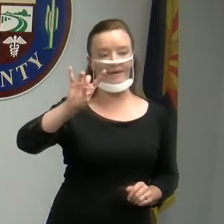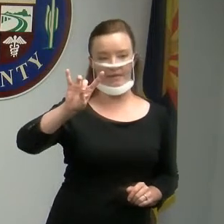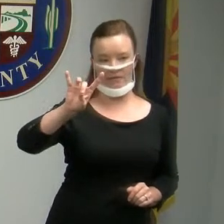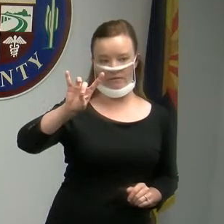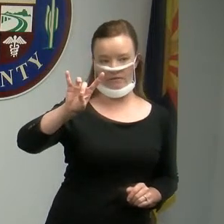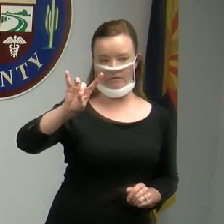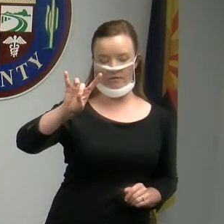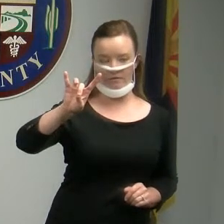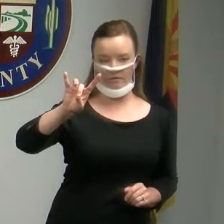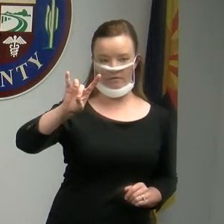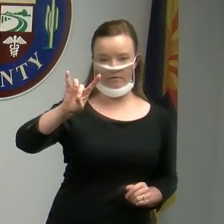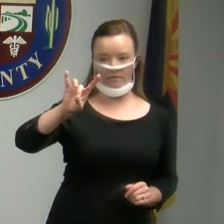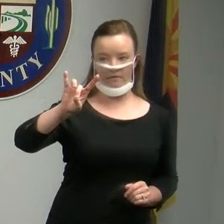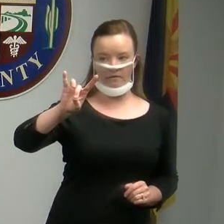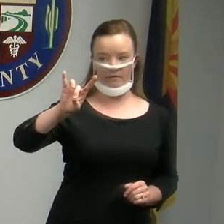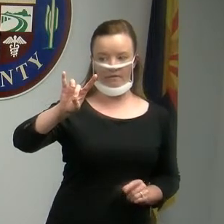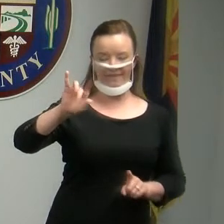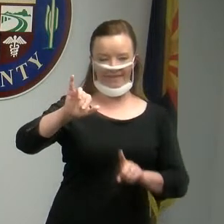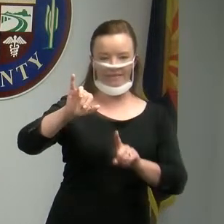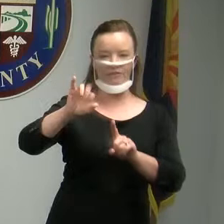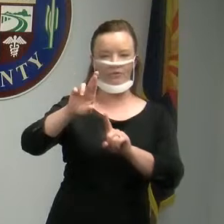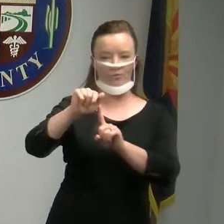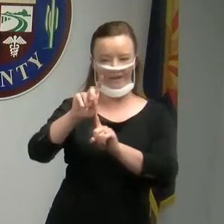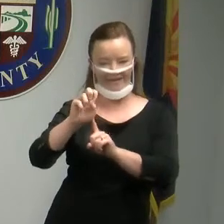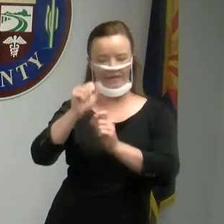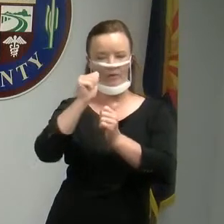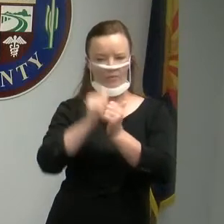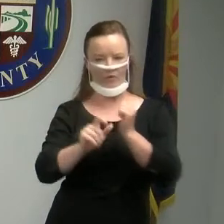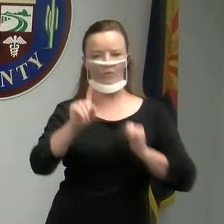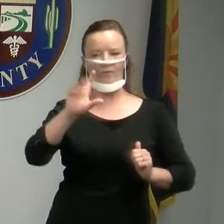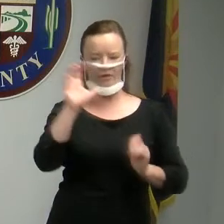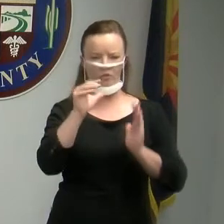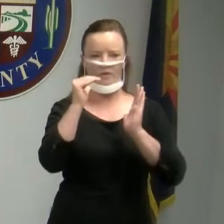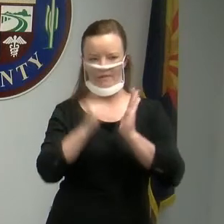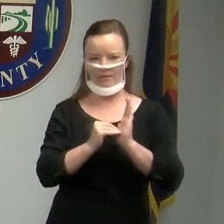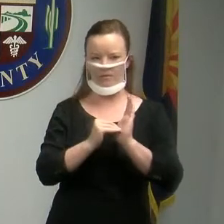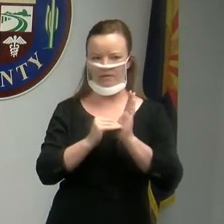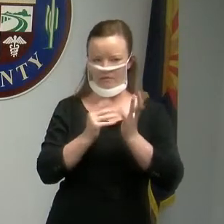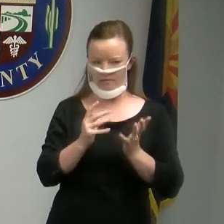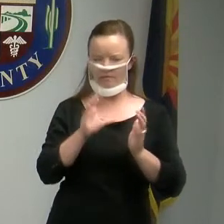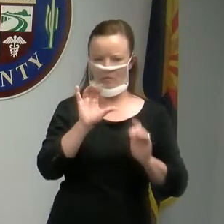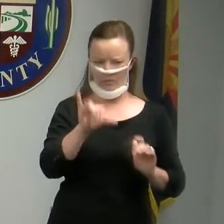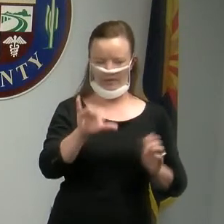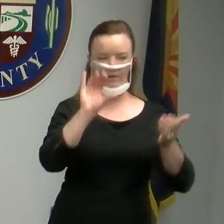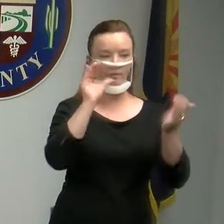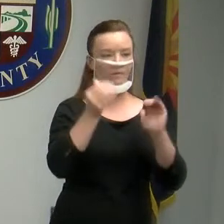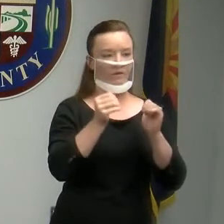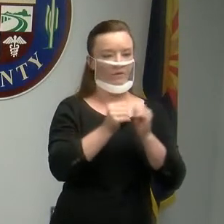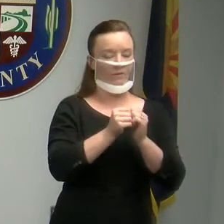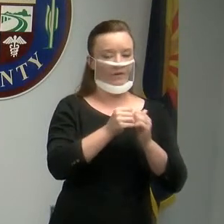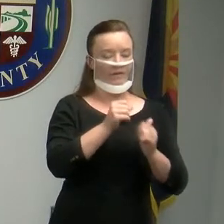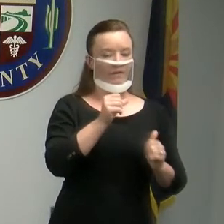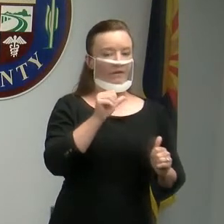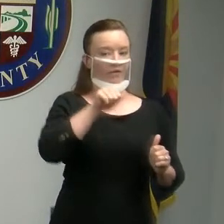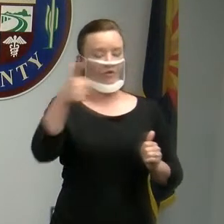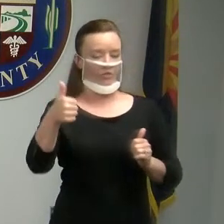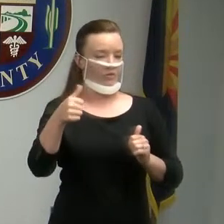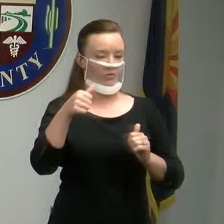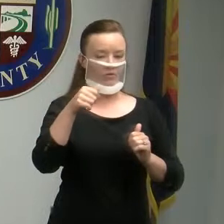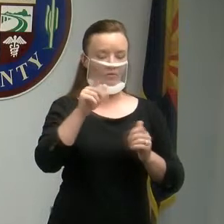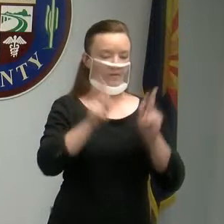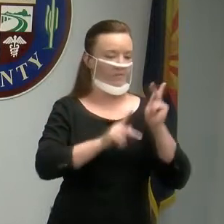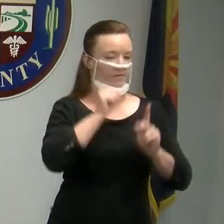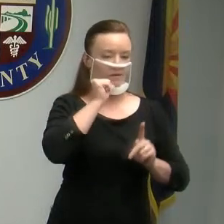1,616.8 is the rate per 100,000 persons. And when you compare that to non-Hispanic